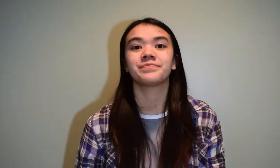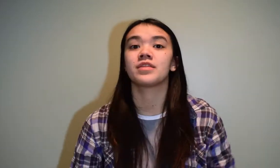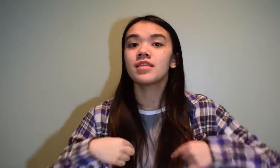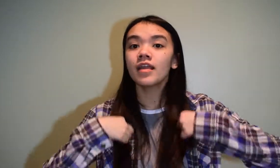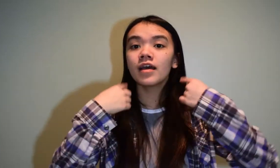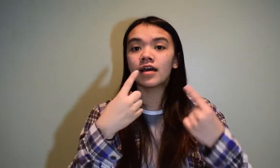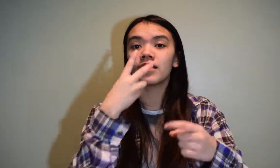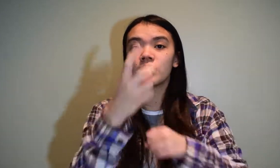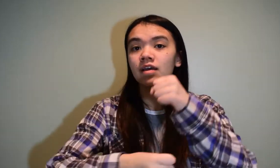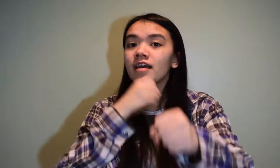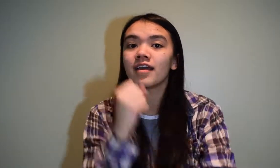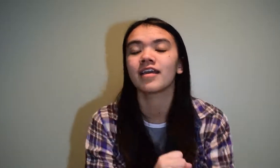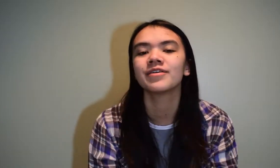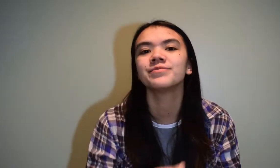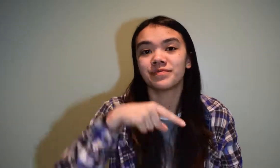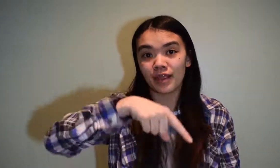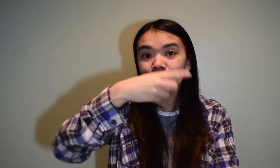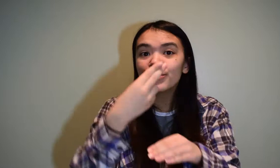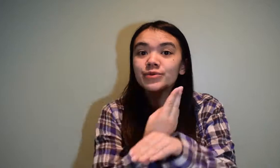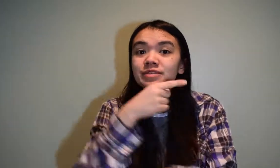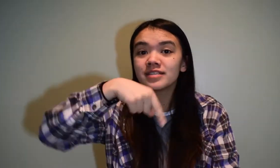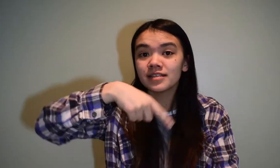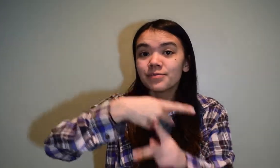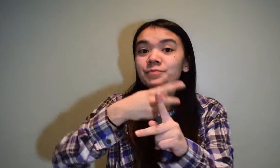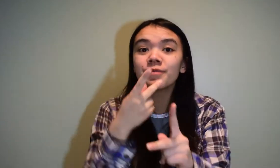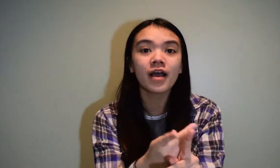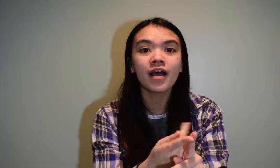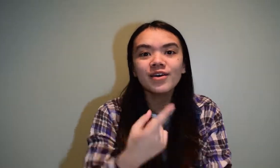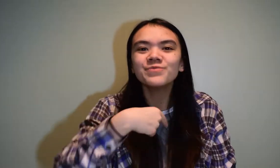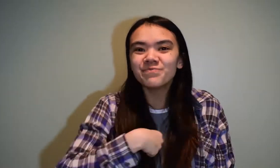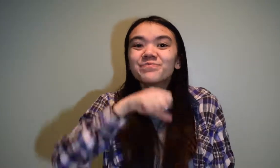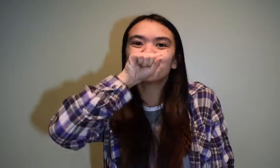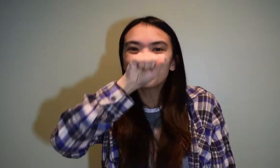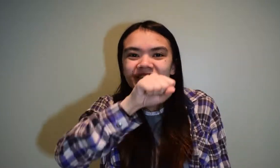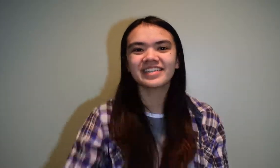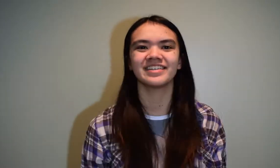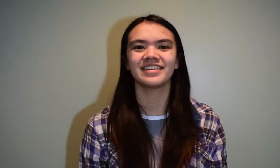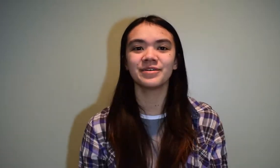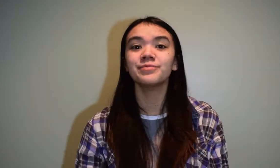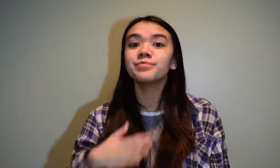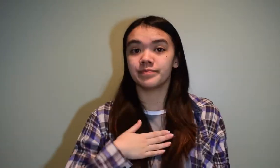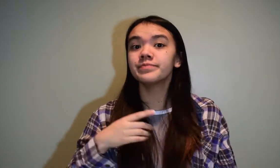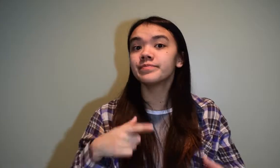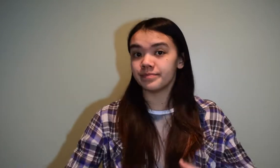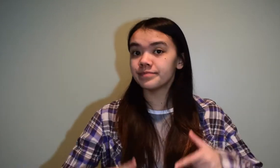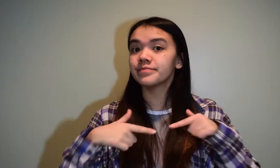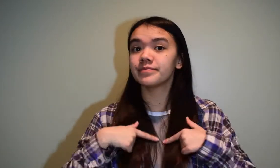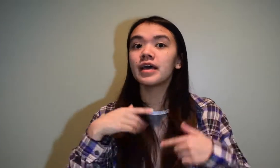For the past 2 years, I have used this product, and I love it. My life has